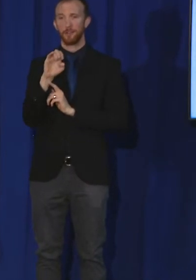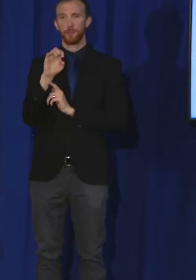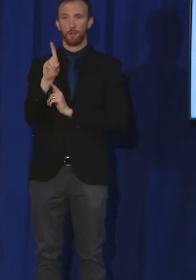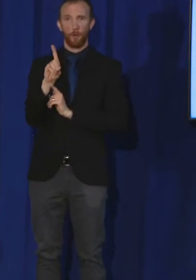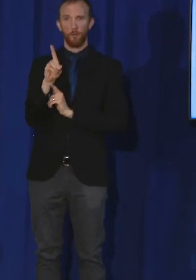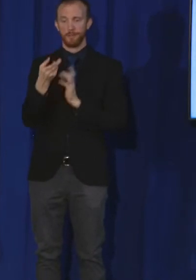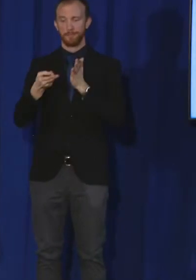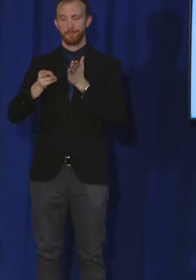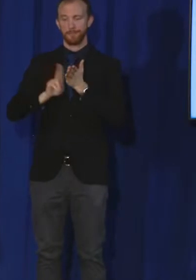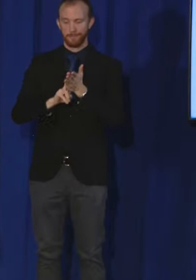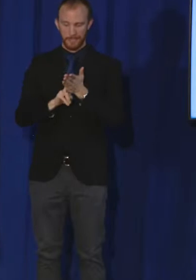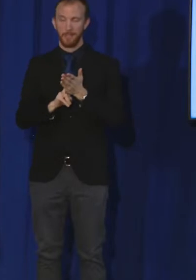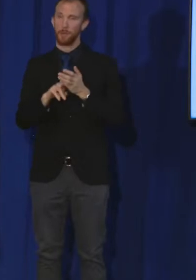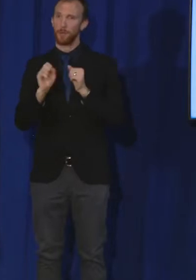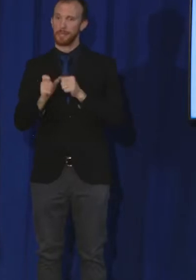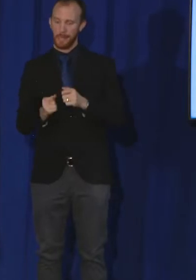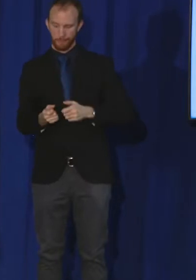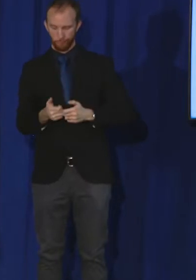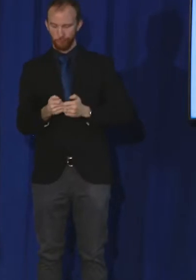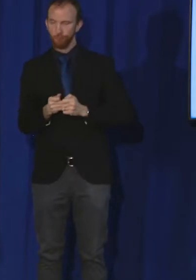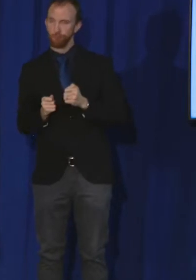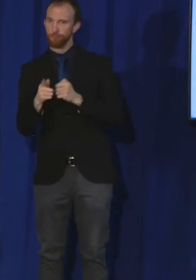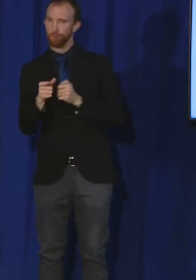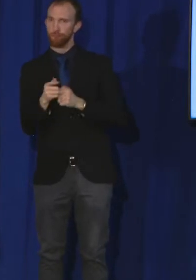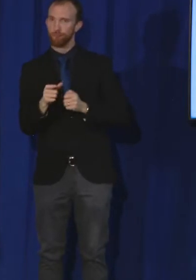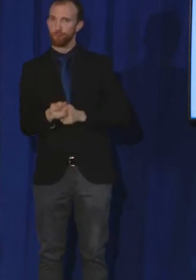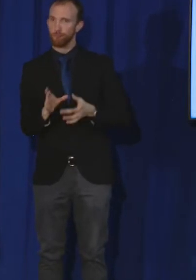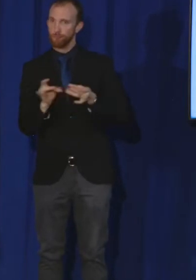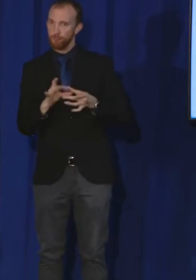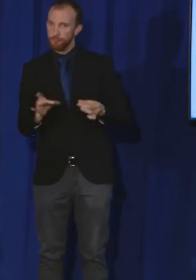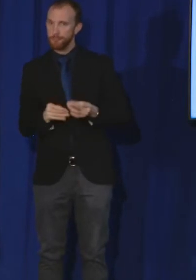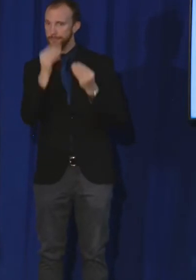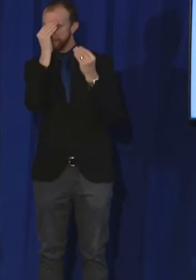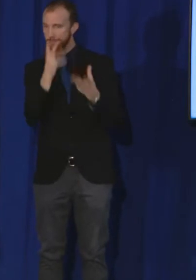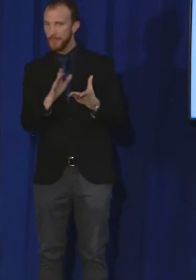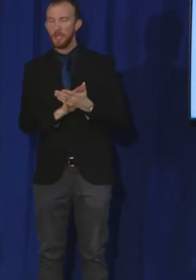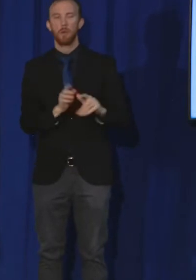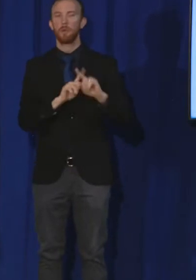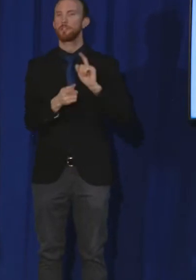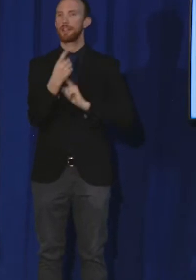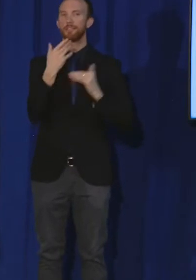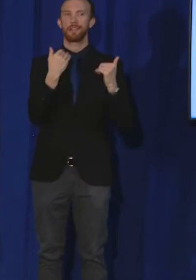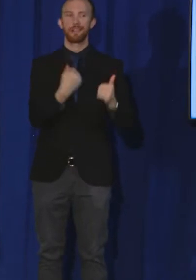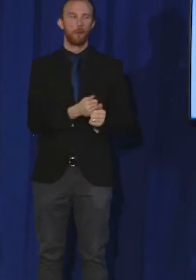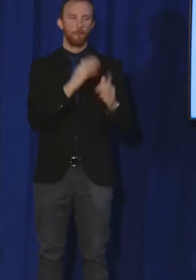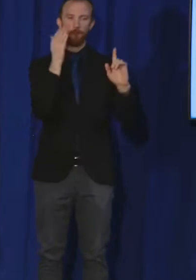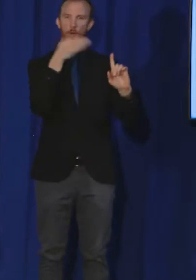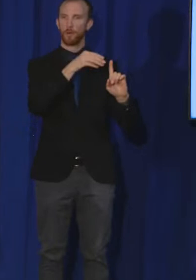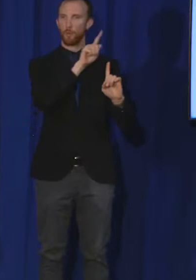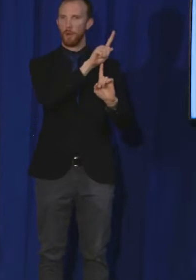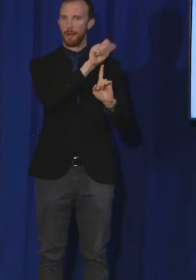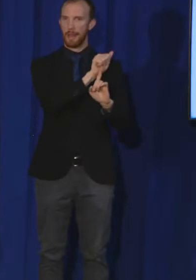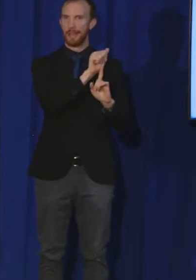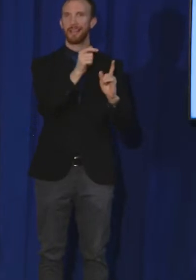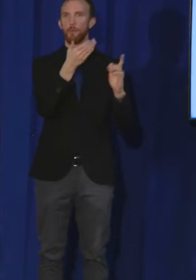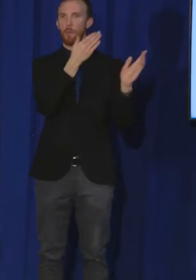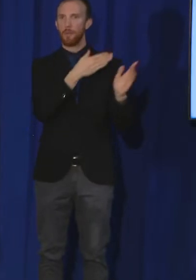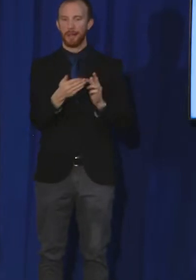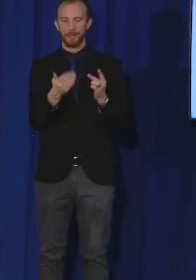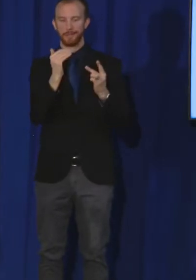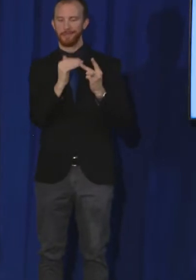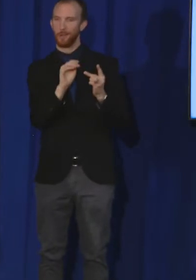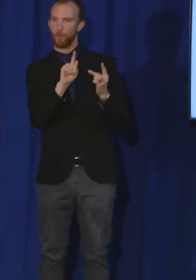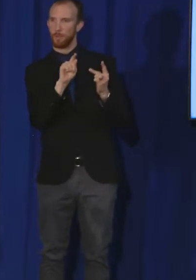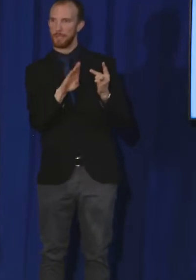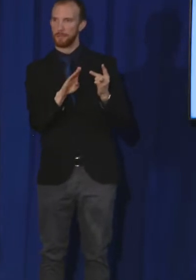messages to keep you in the loop. But we are right now finishing 1A and doing that planning for 1B. Natalie Perez